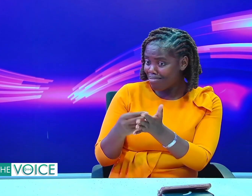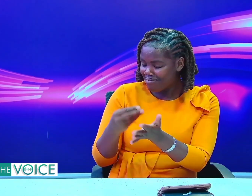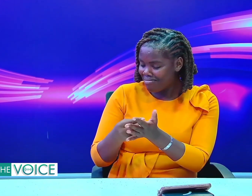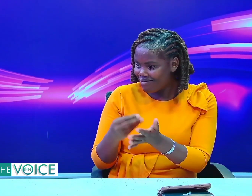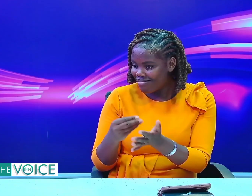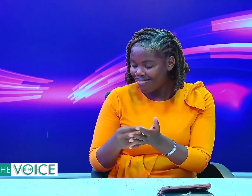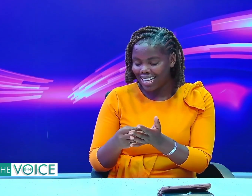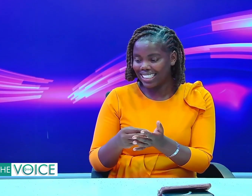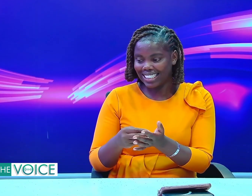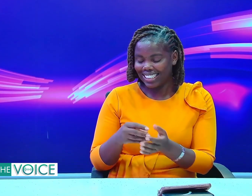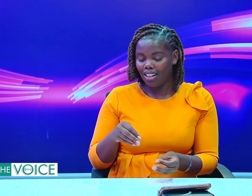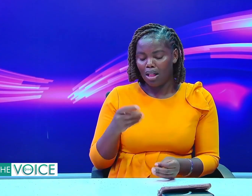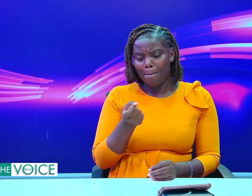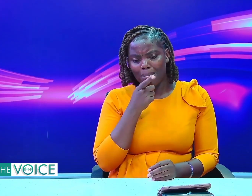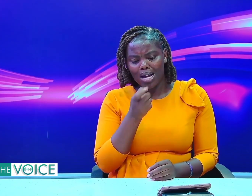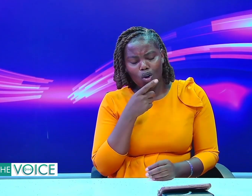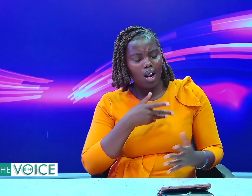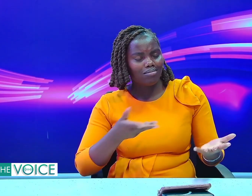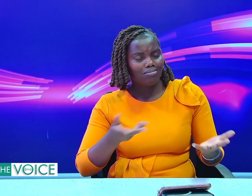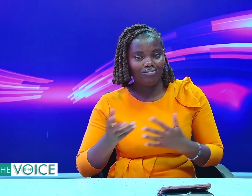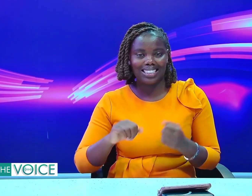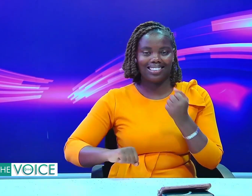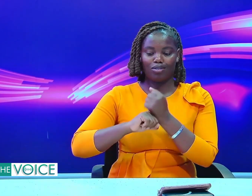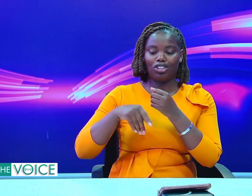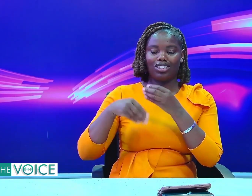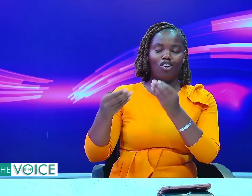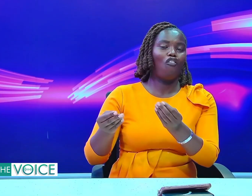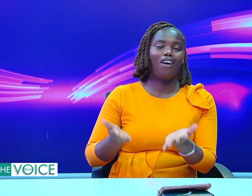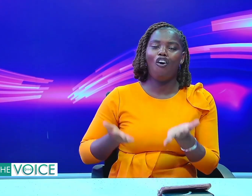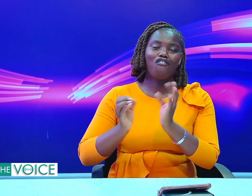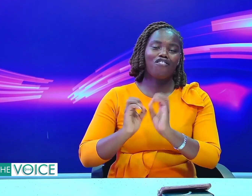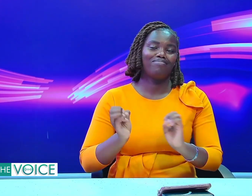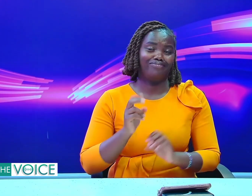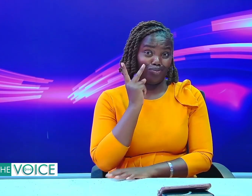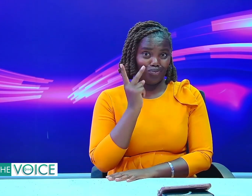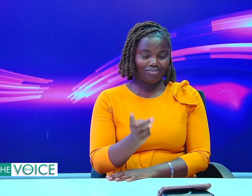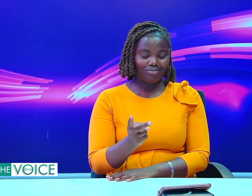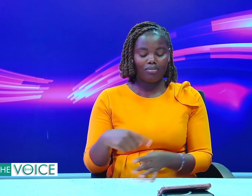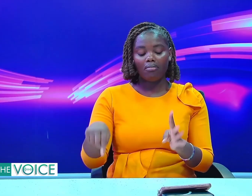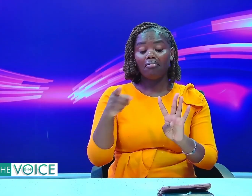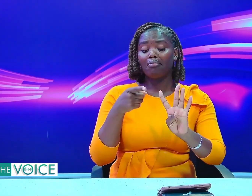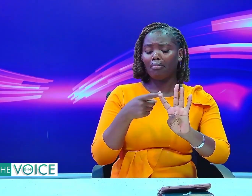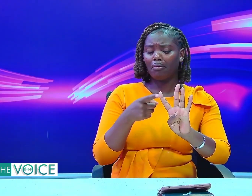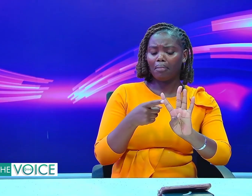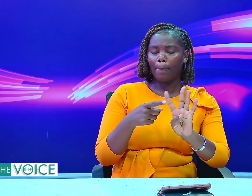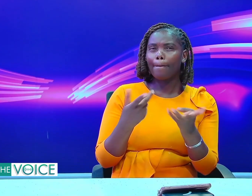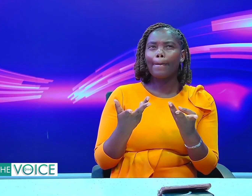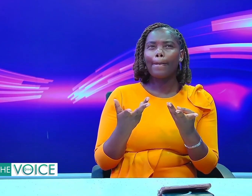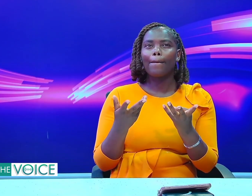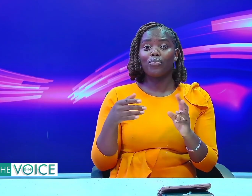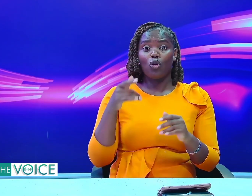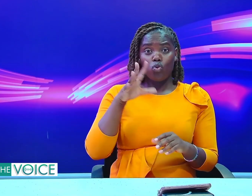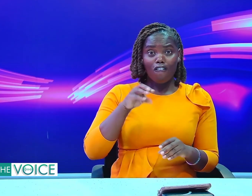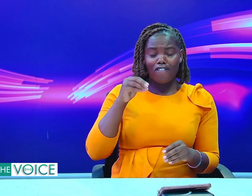oh, you need money for medical things. And sometimes, you're not offered that as